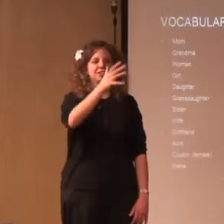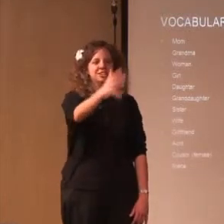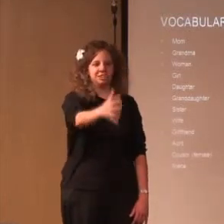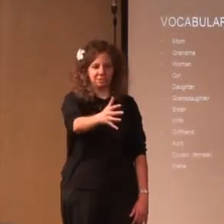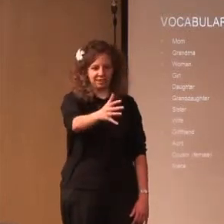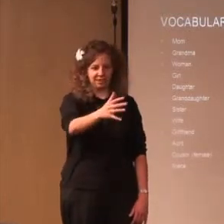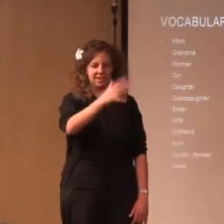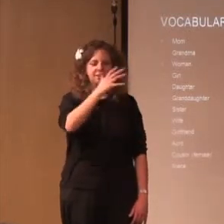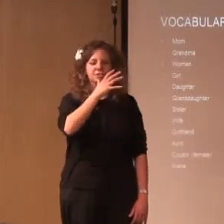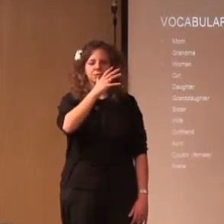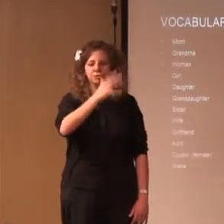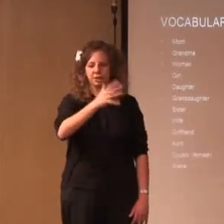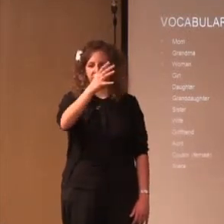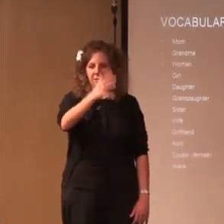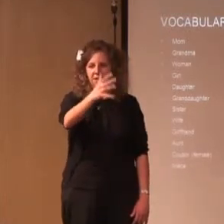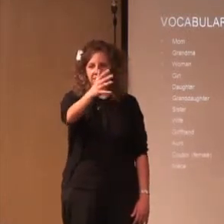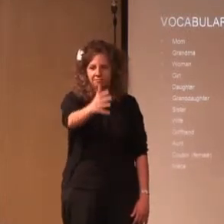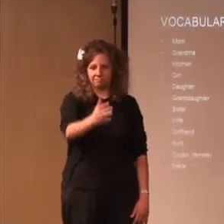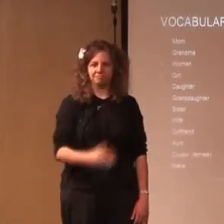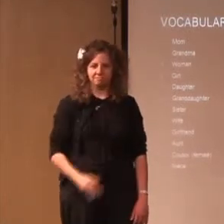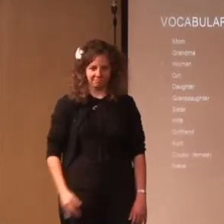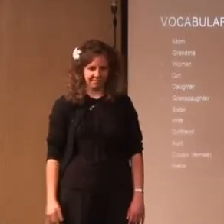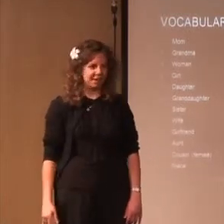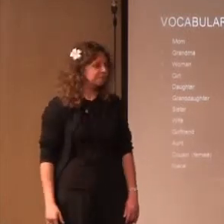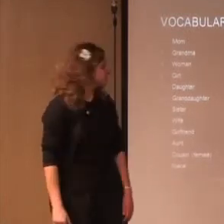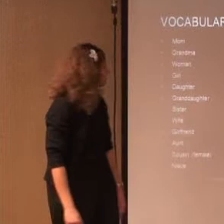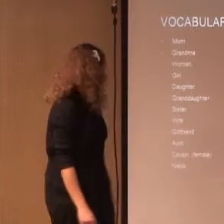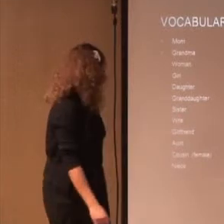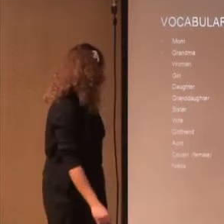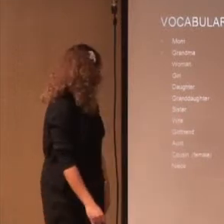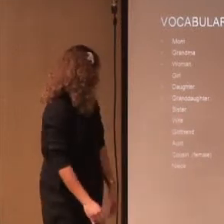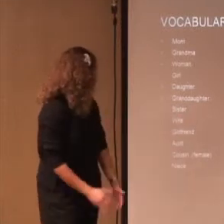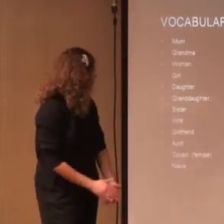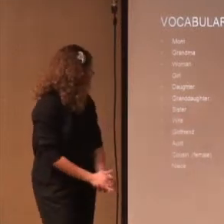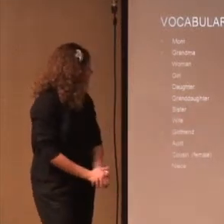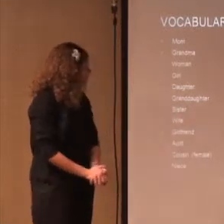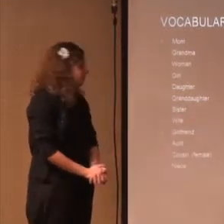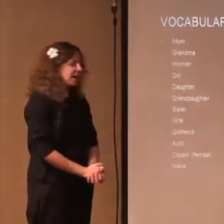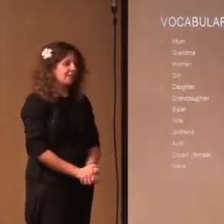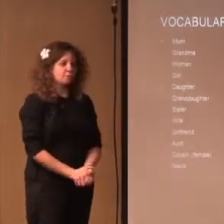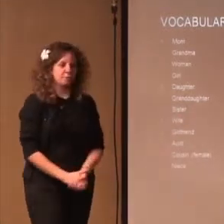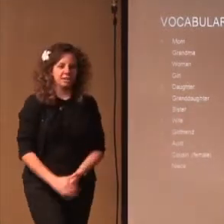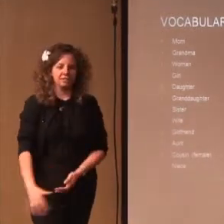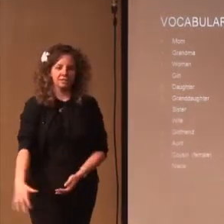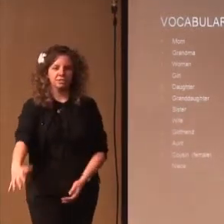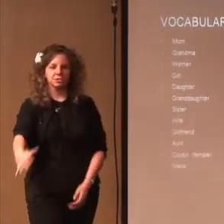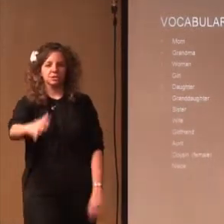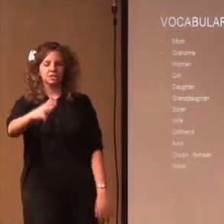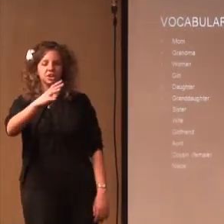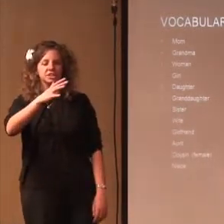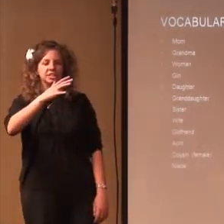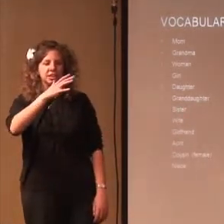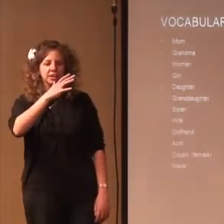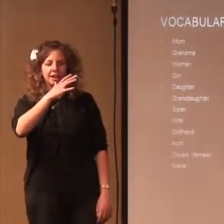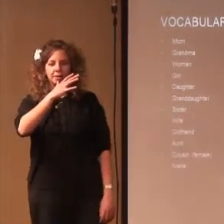generation 3, like that. So great grandma. Okay. Then next we have women. So it starts here at